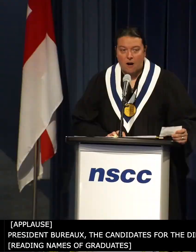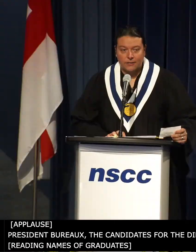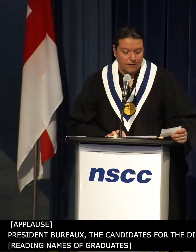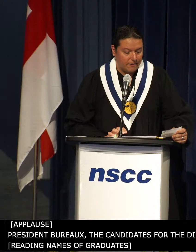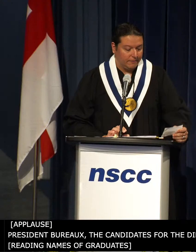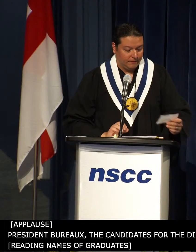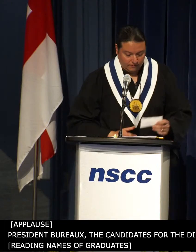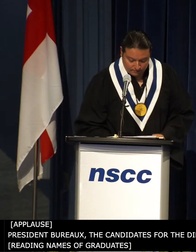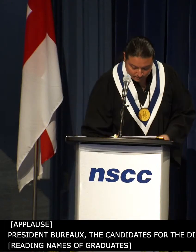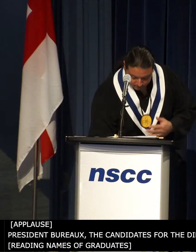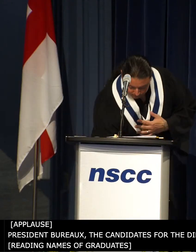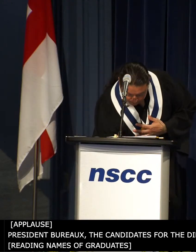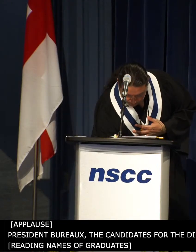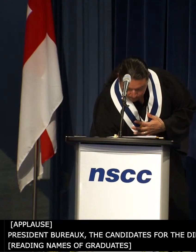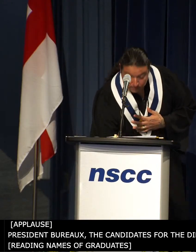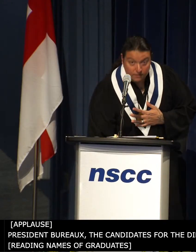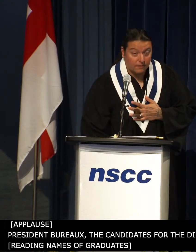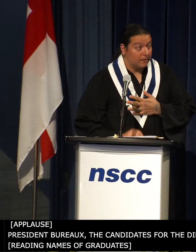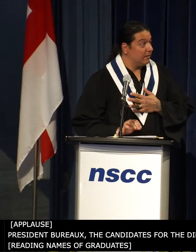Keegan Foster.